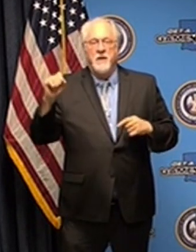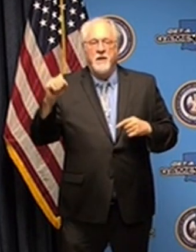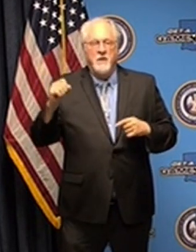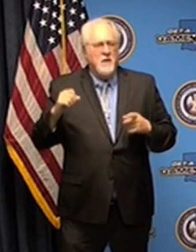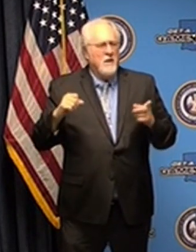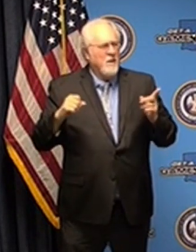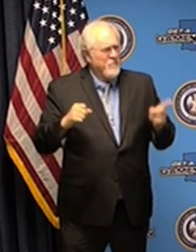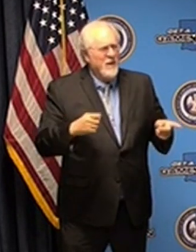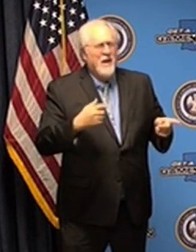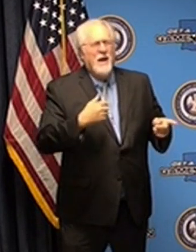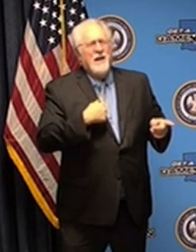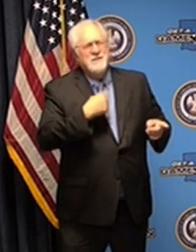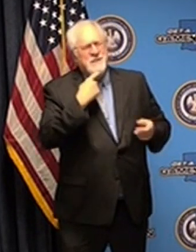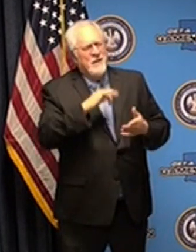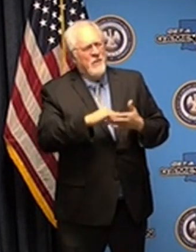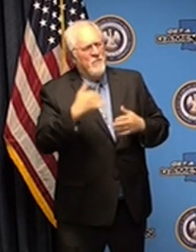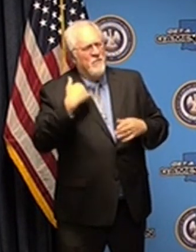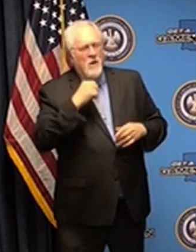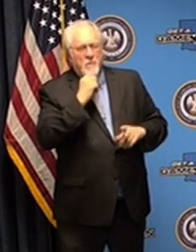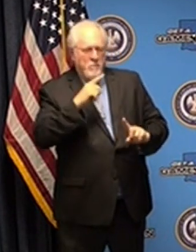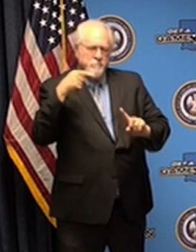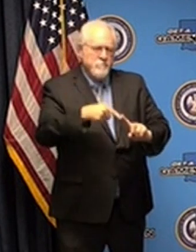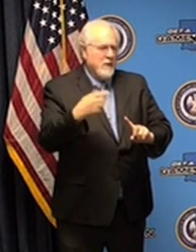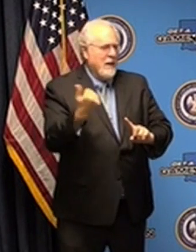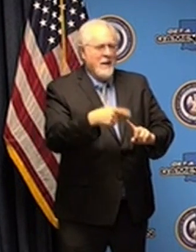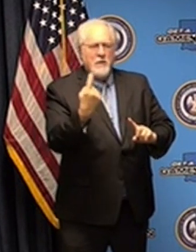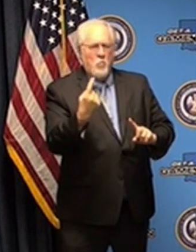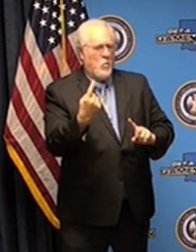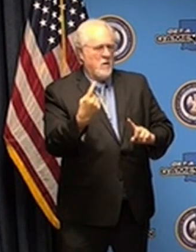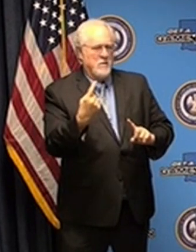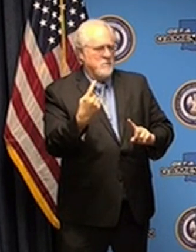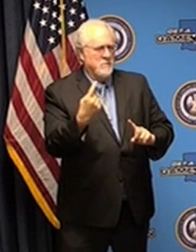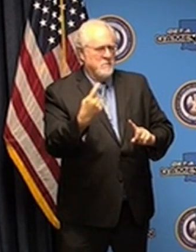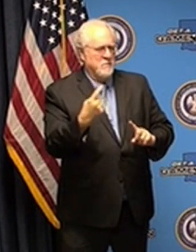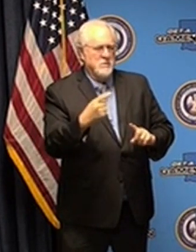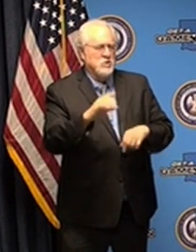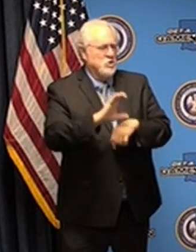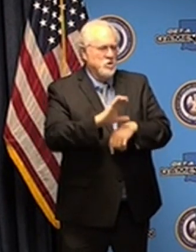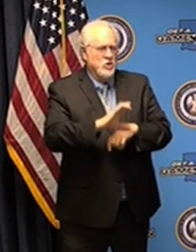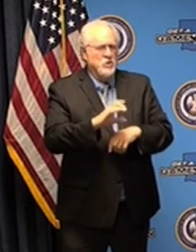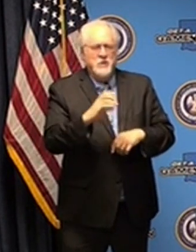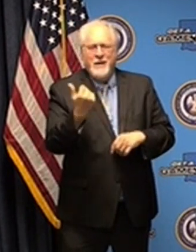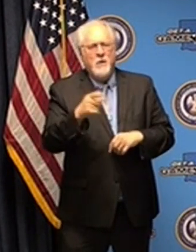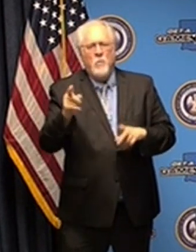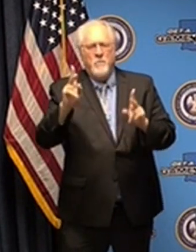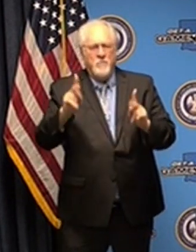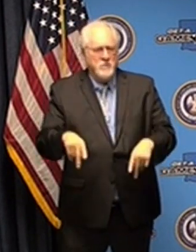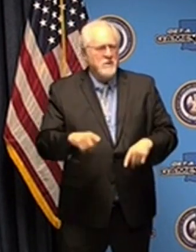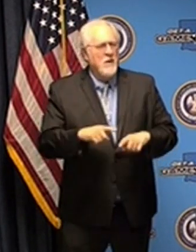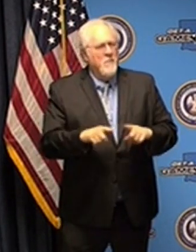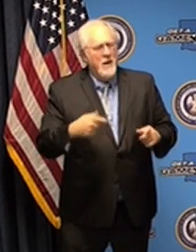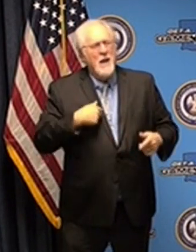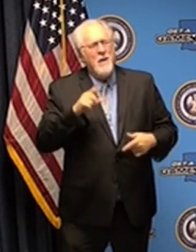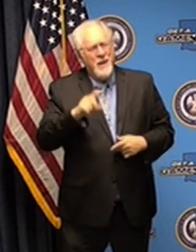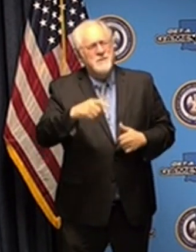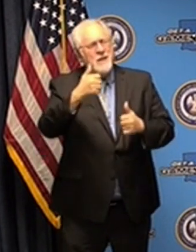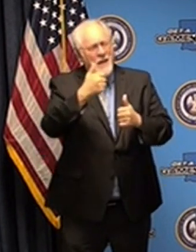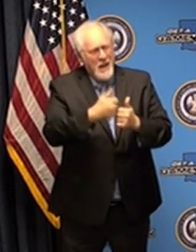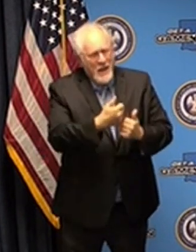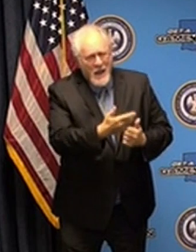said earlier. And look, I'm not singling out any one service or any one individual. I'm